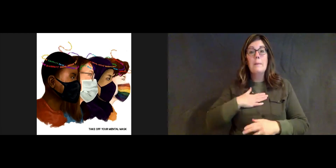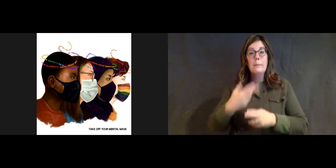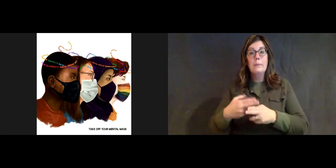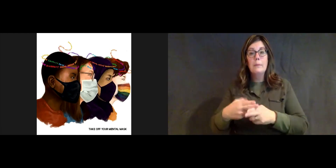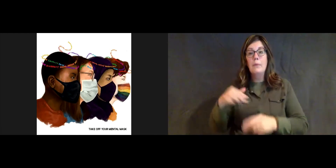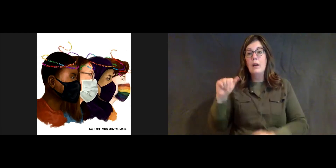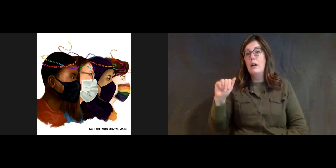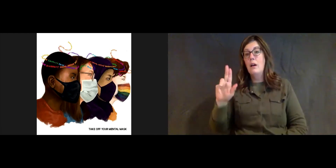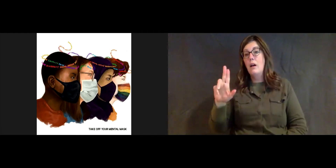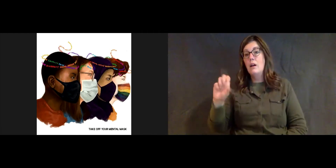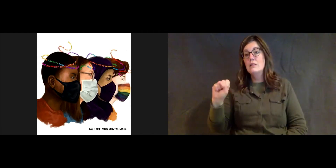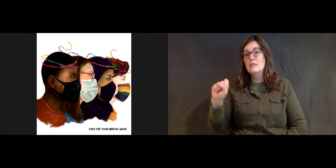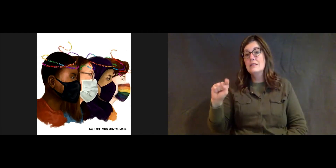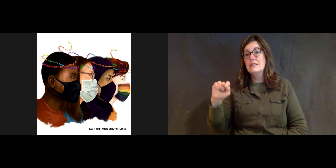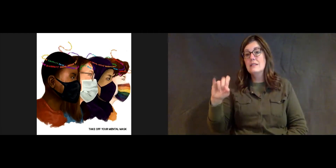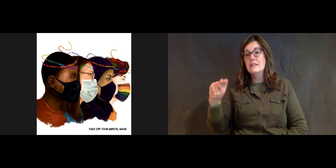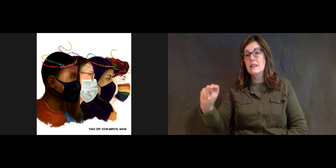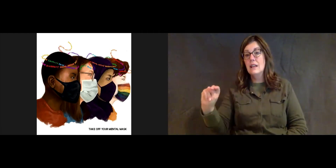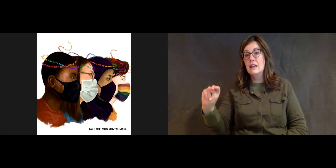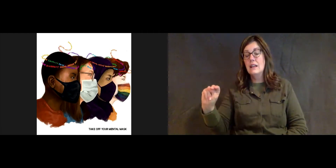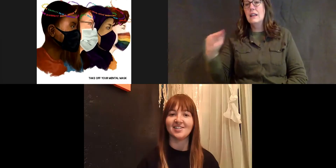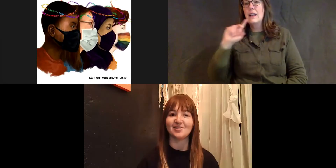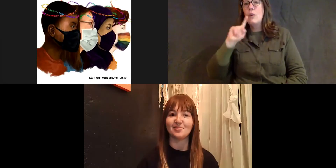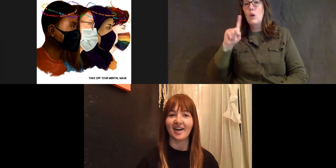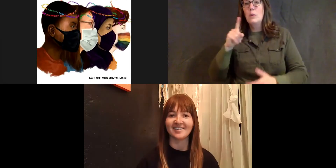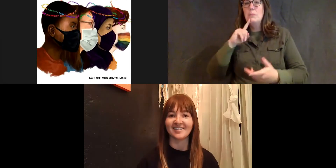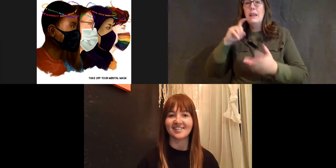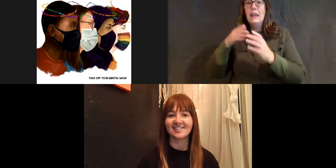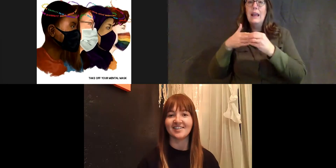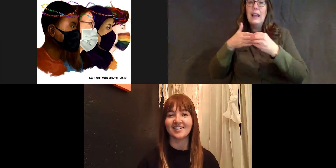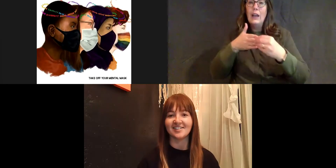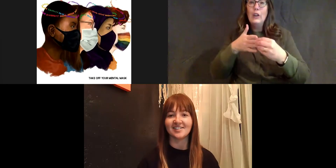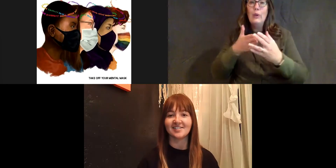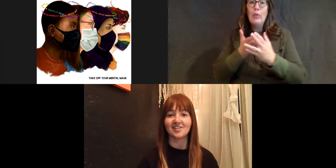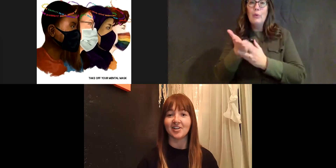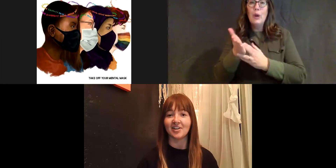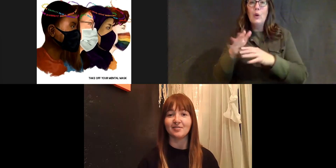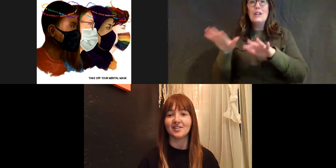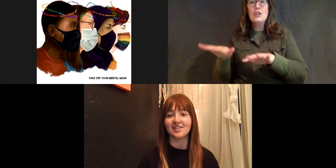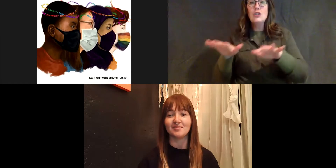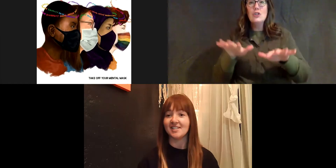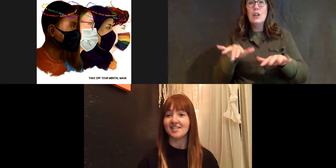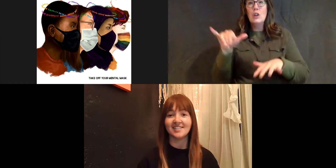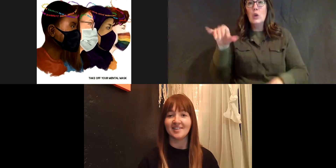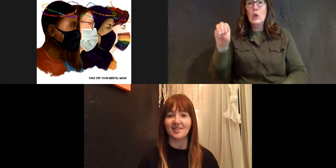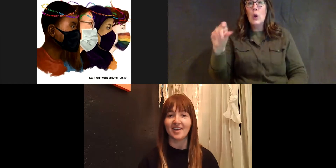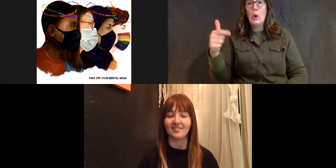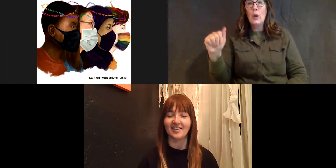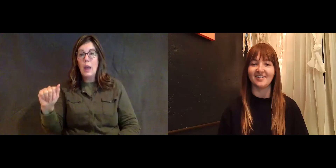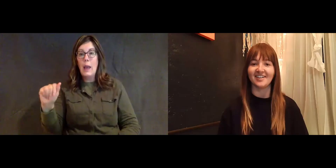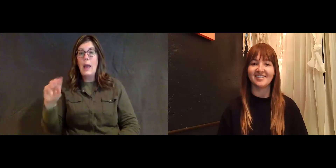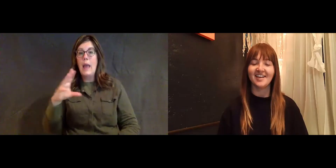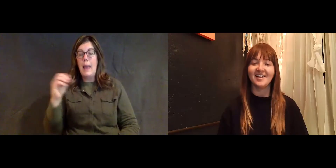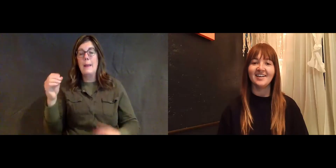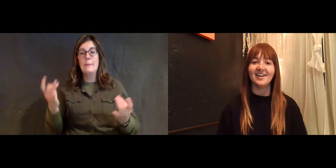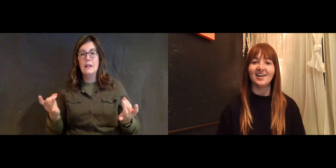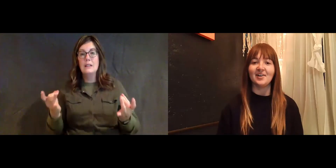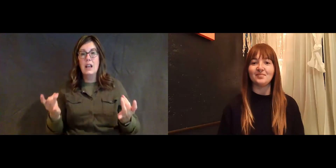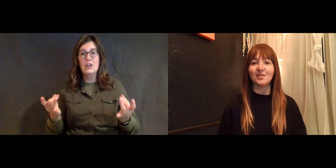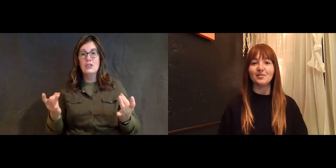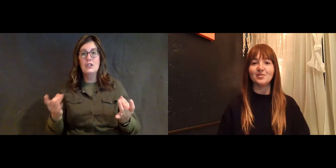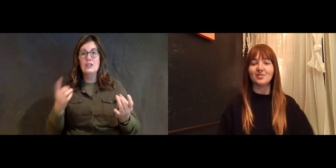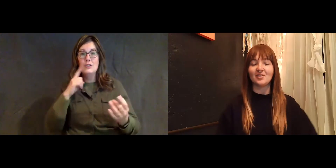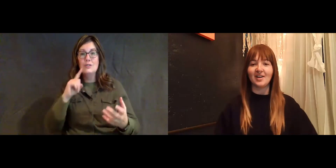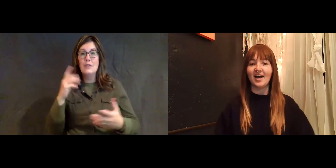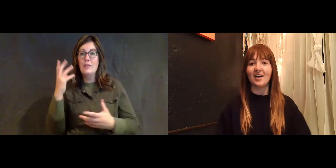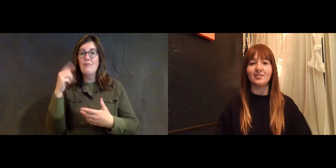you through a gentle yoga and meditation practice to get us started for this amazing day we have ahead of us. If